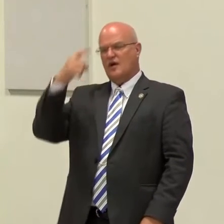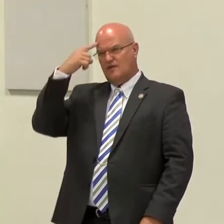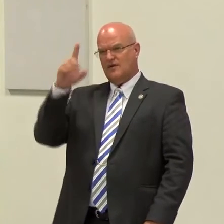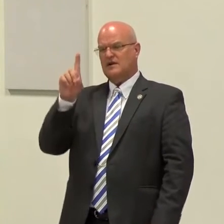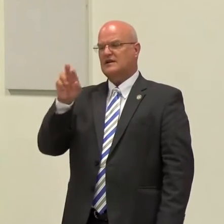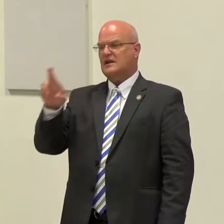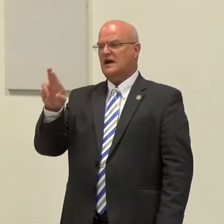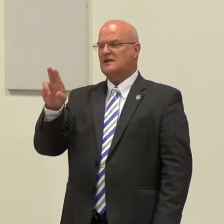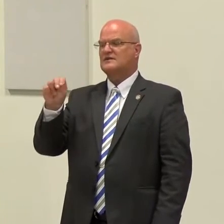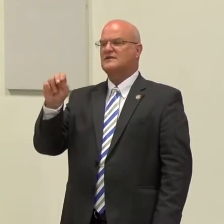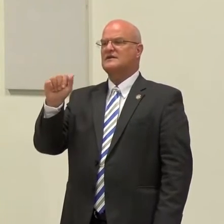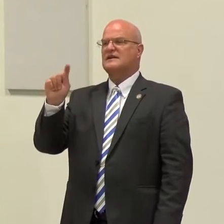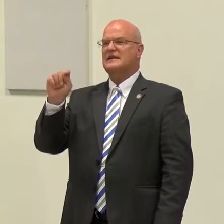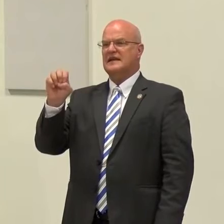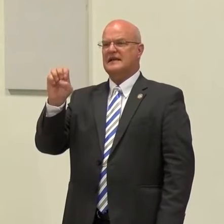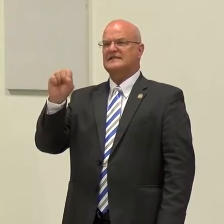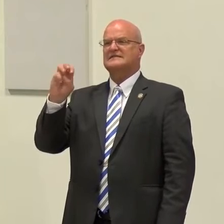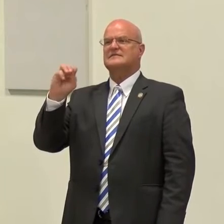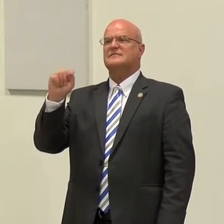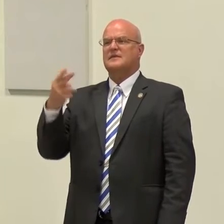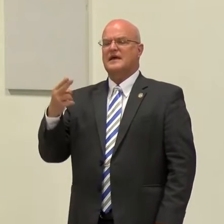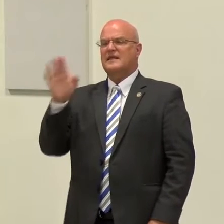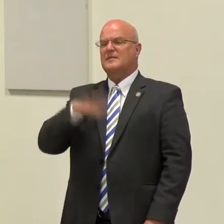for Dr. Nate Smith regarding the